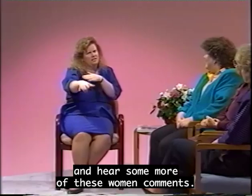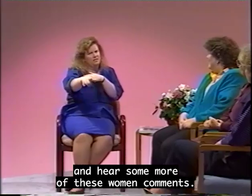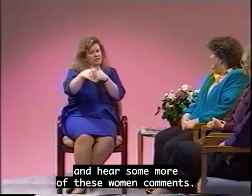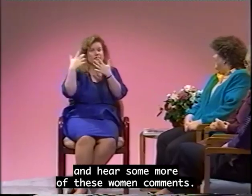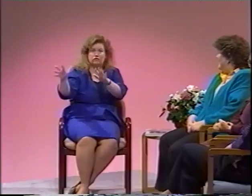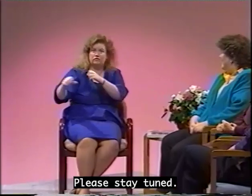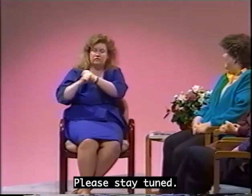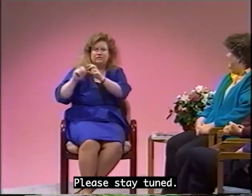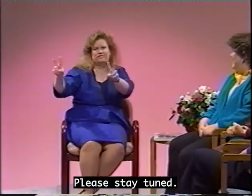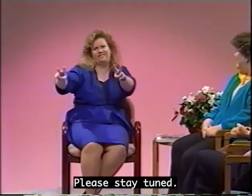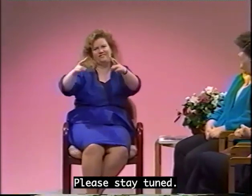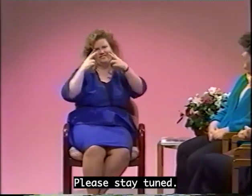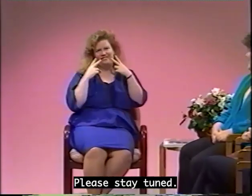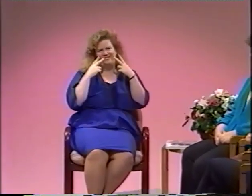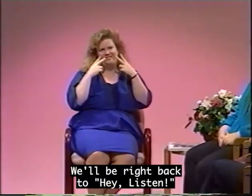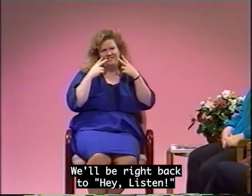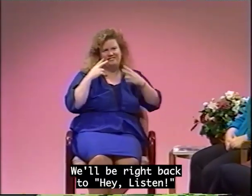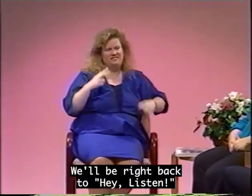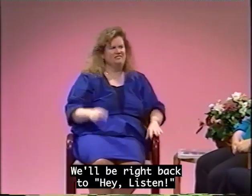comments. Please stay tuned. We'll be right back to Hey Listen.